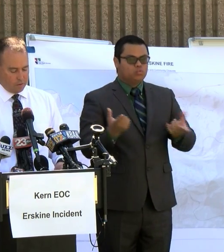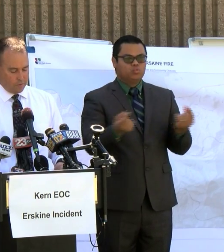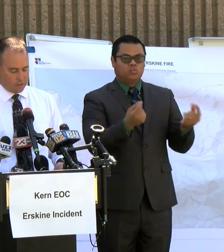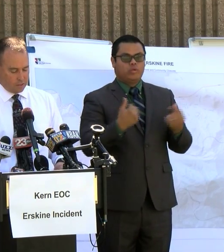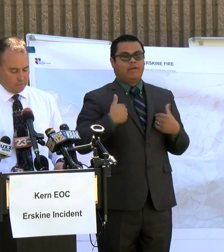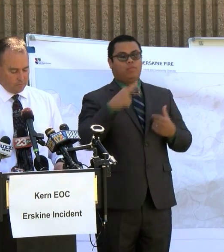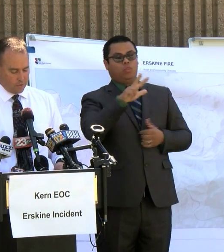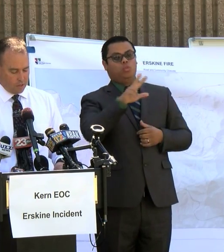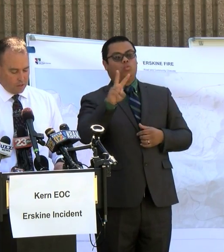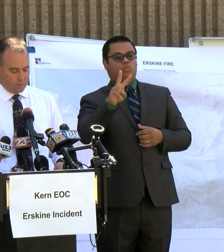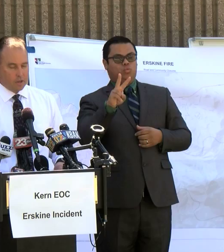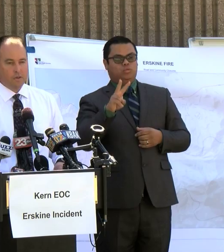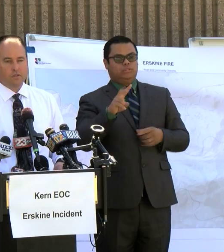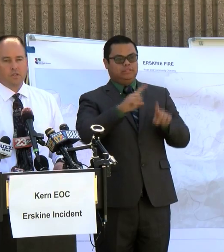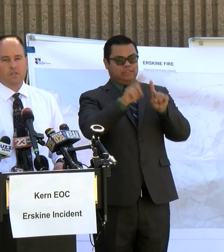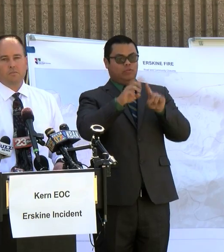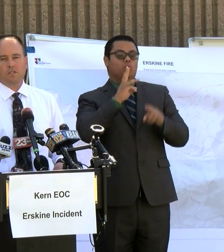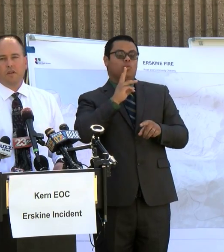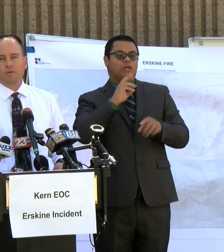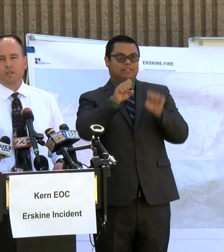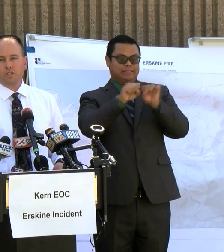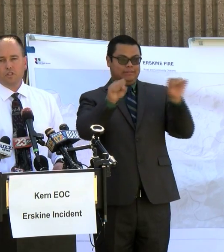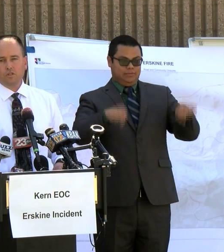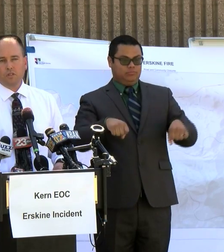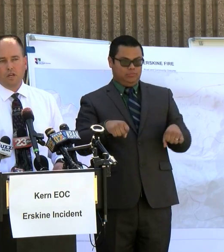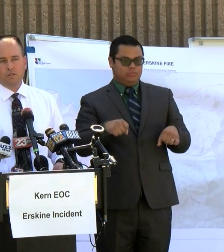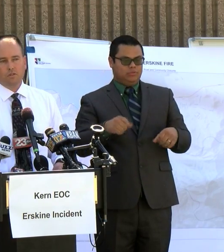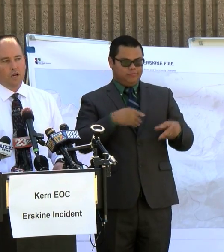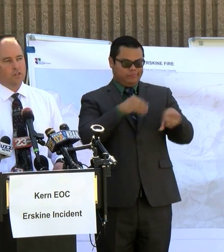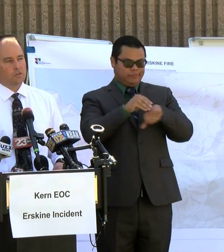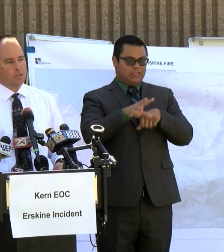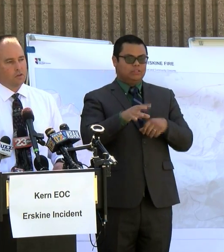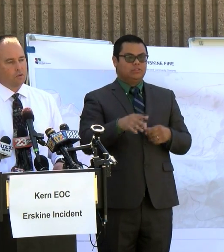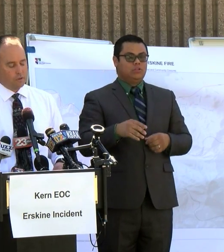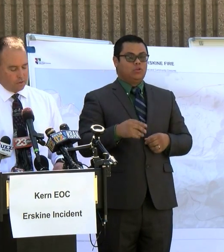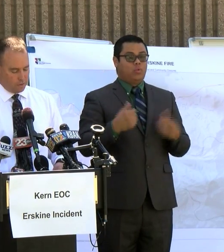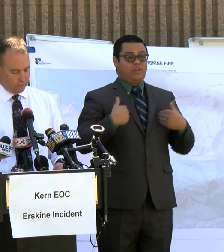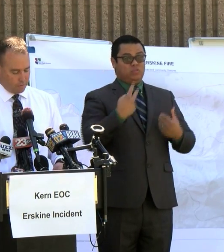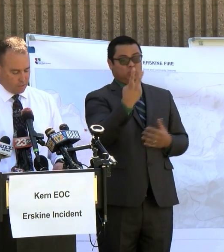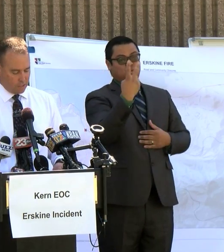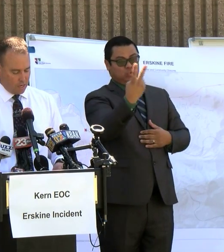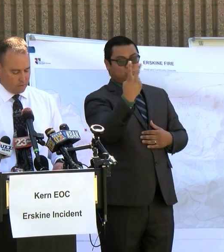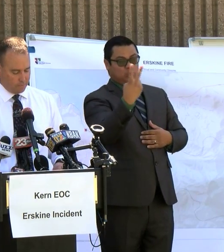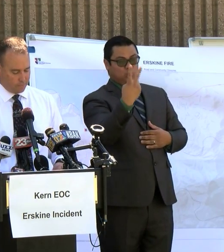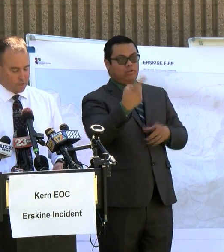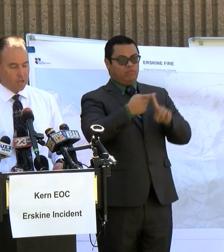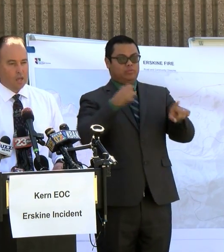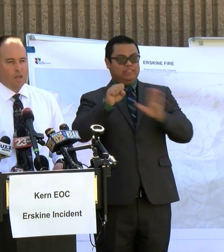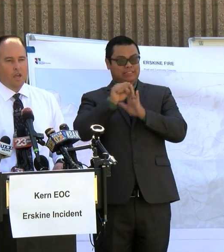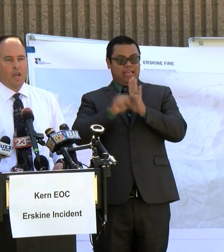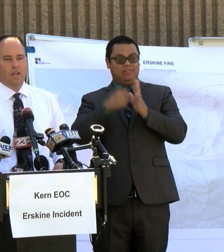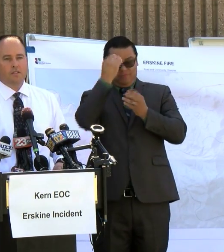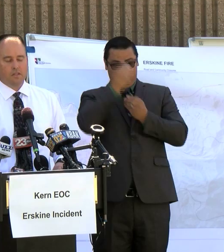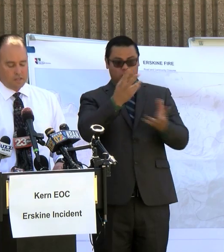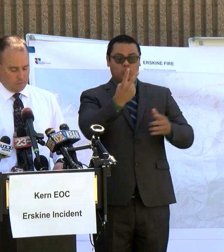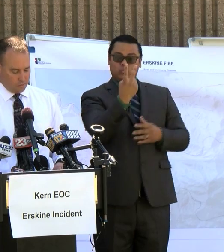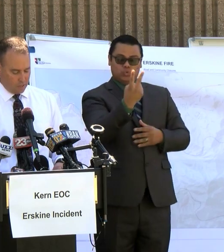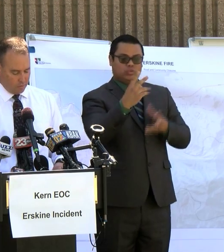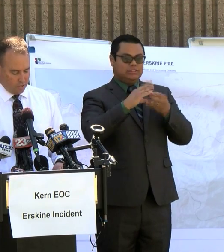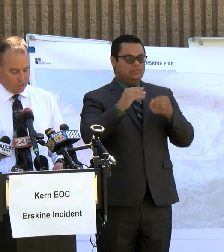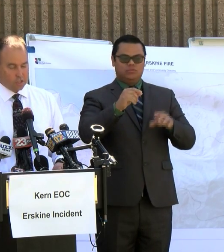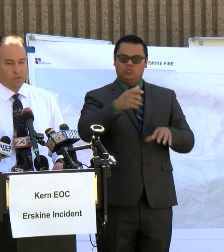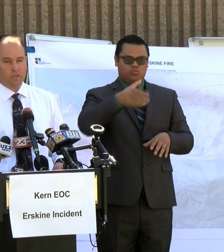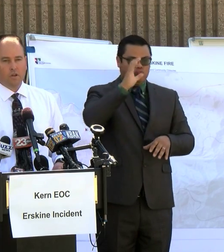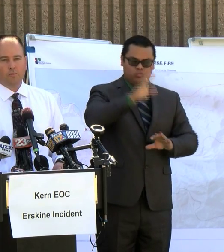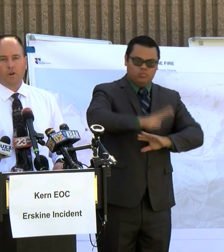that have been affected. 3 of those systems have been issued a do not drink order from the state. 8 systems